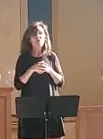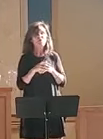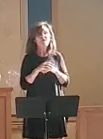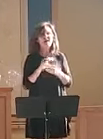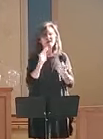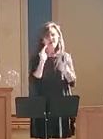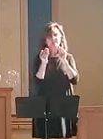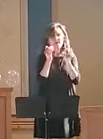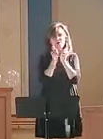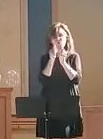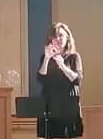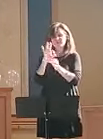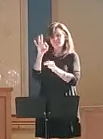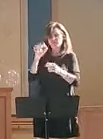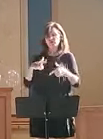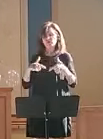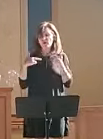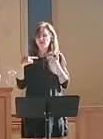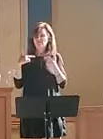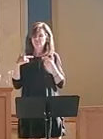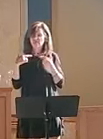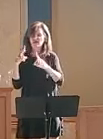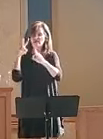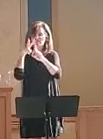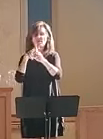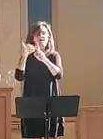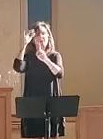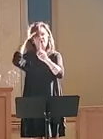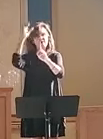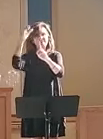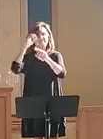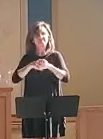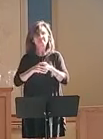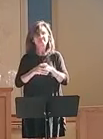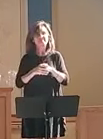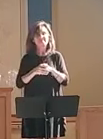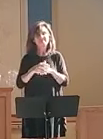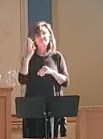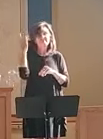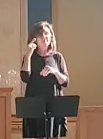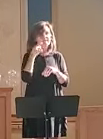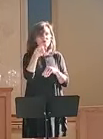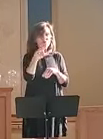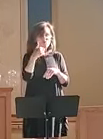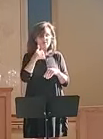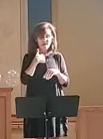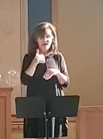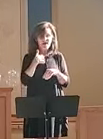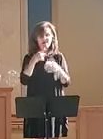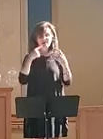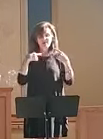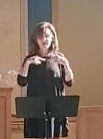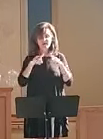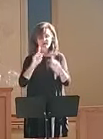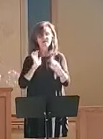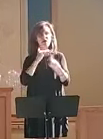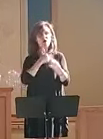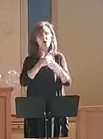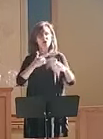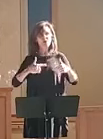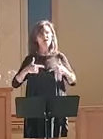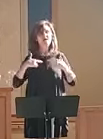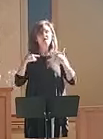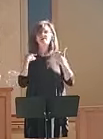you could take that analogy and apply, because you and I, in the Christian life,